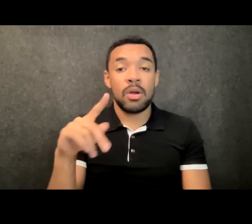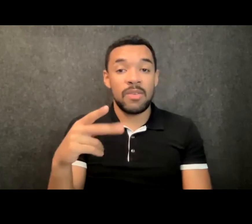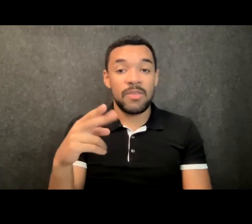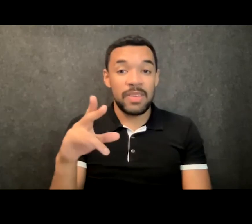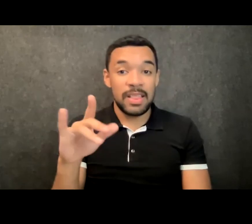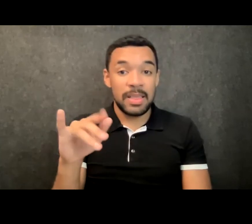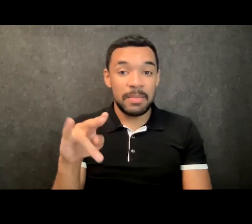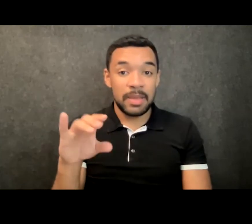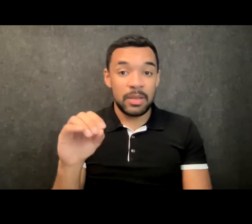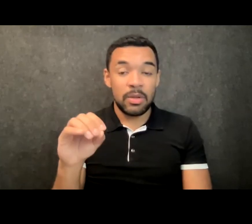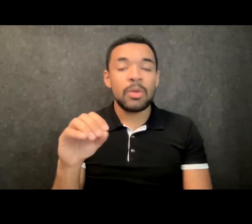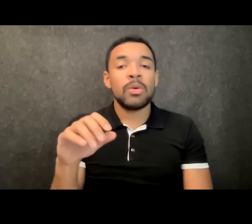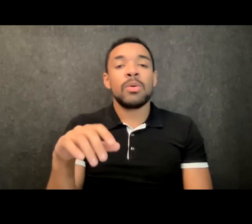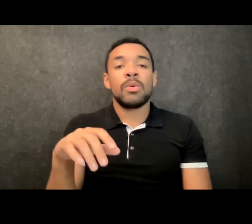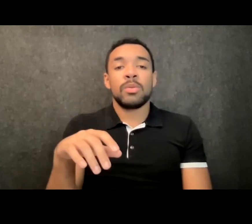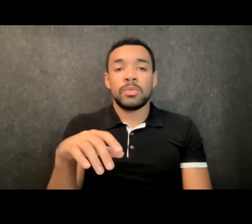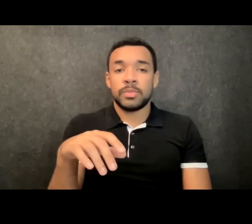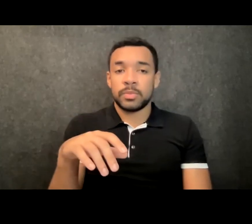usherance into womanhood.